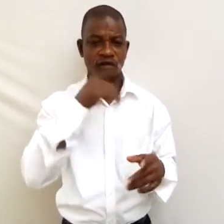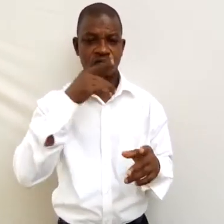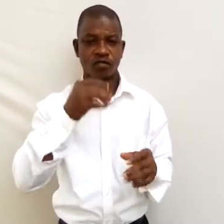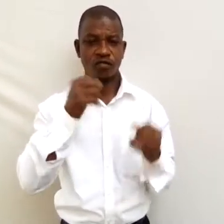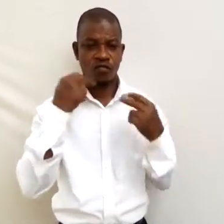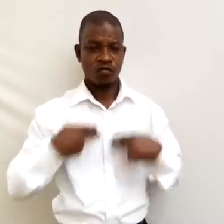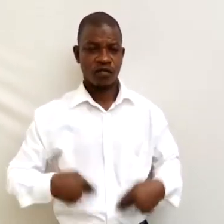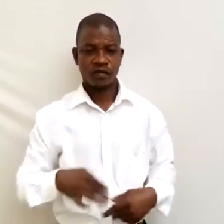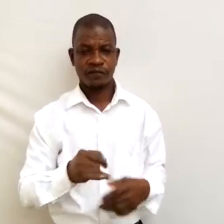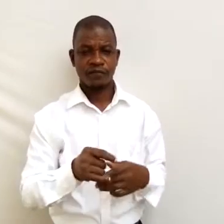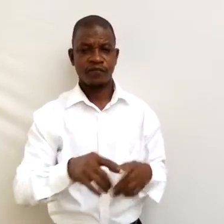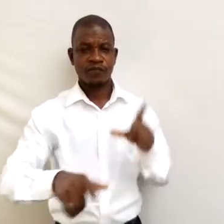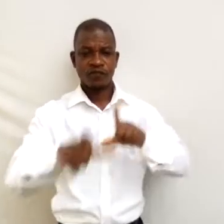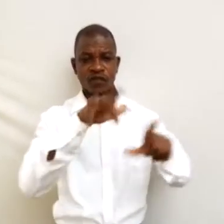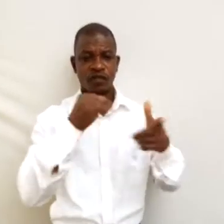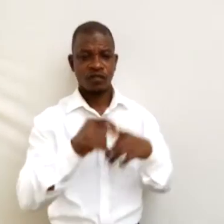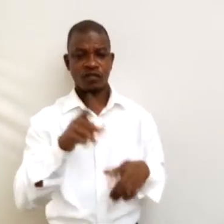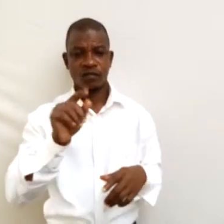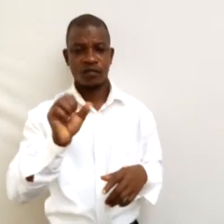Symptoms of sexually transmitted infections.